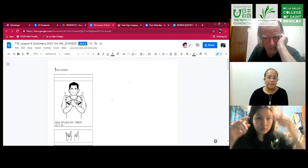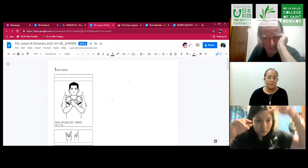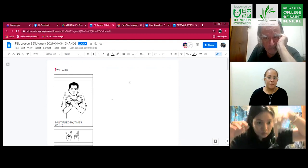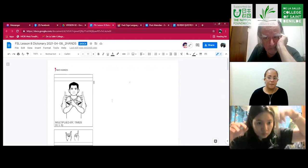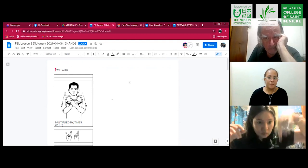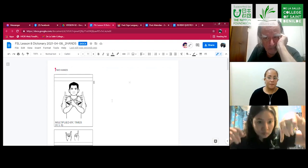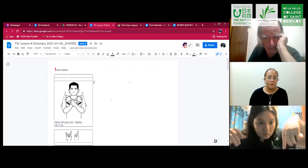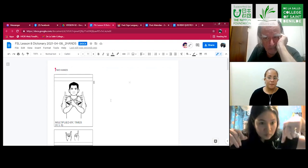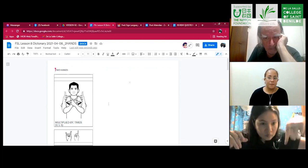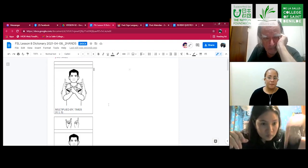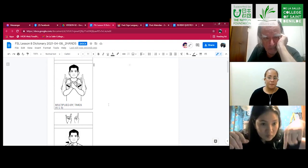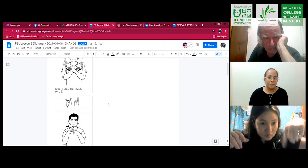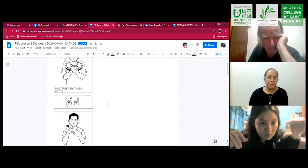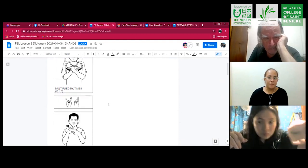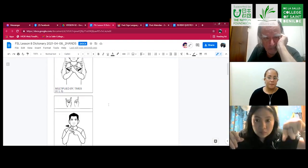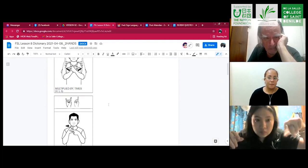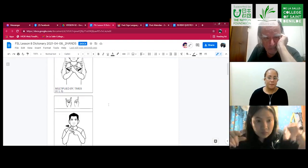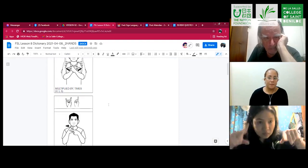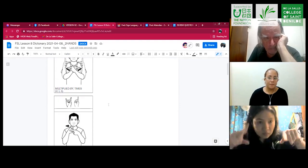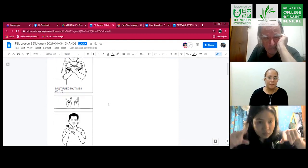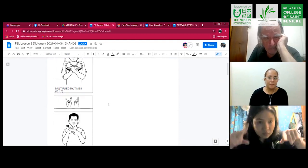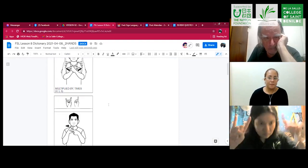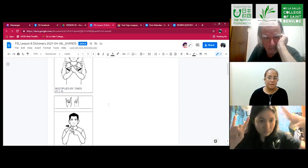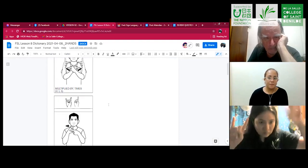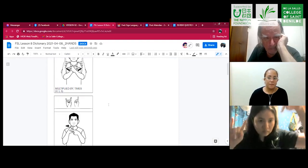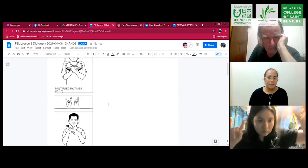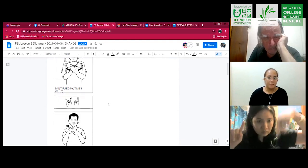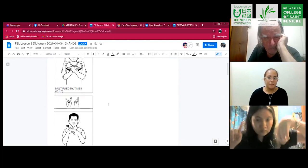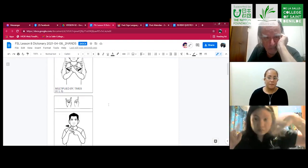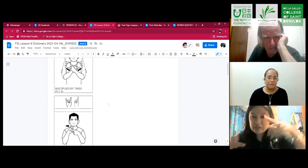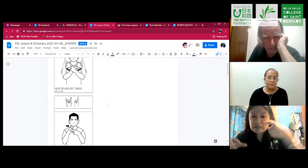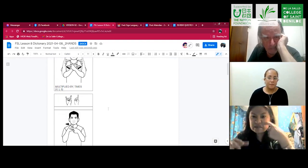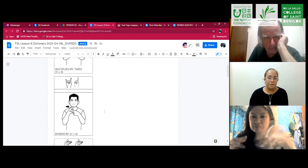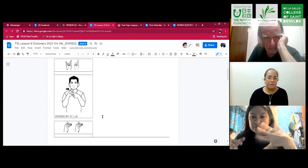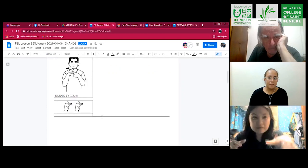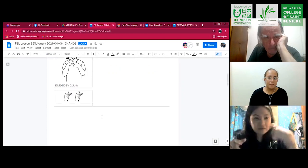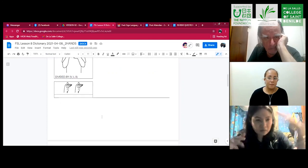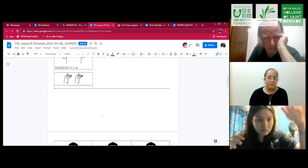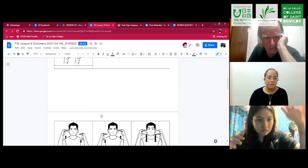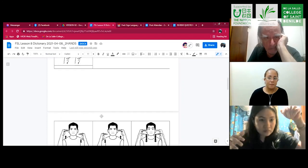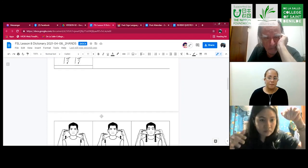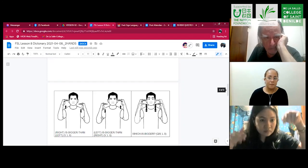two-finger spread, but which is the K sign, right? It's a two-finger spread.